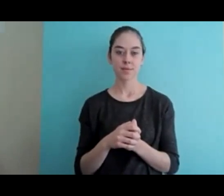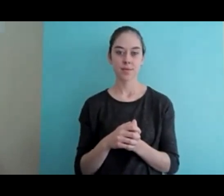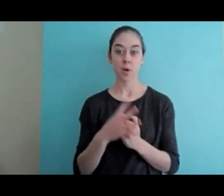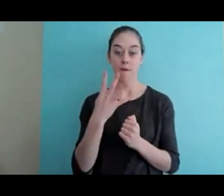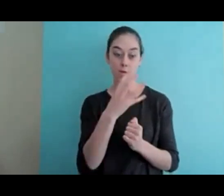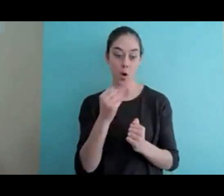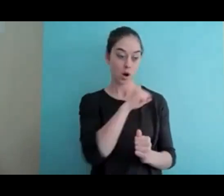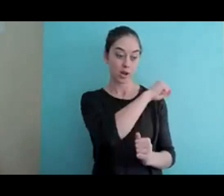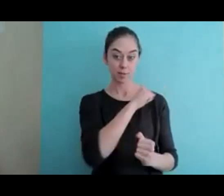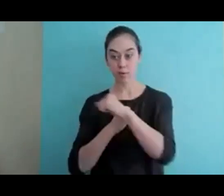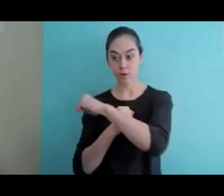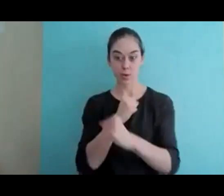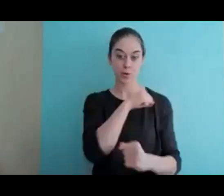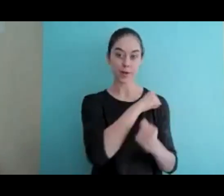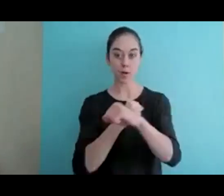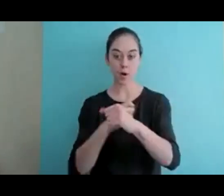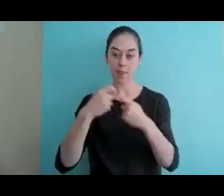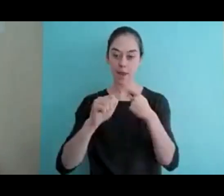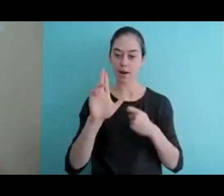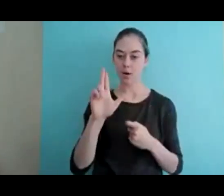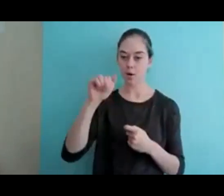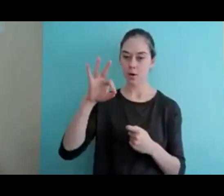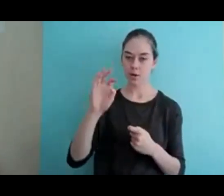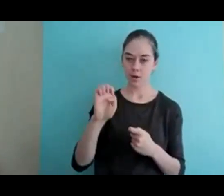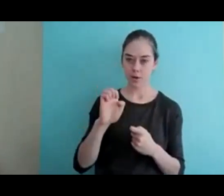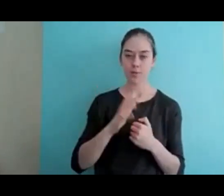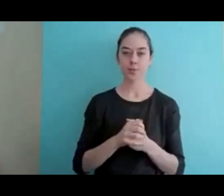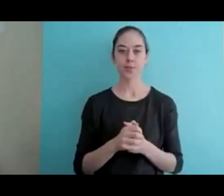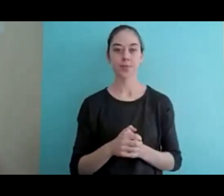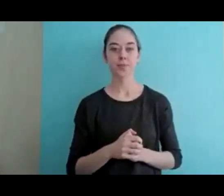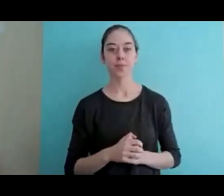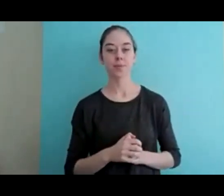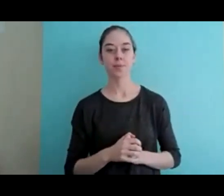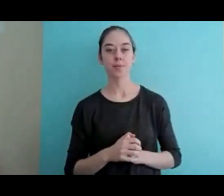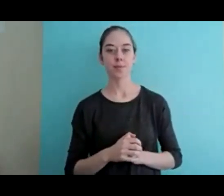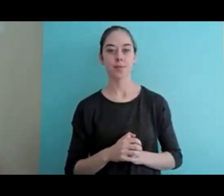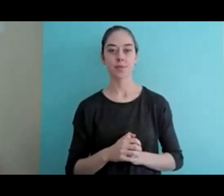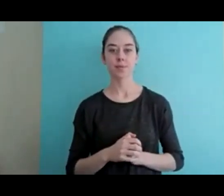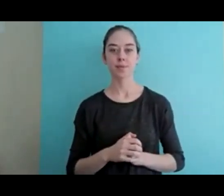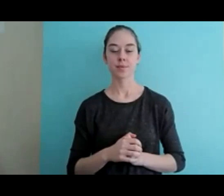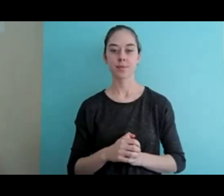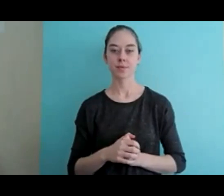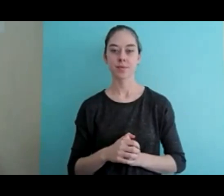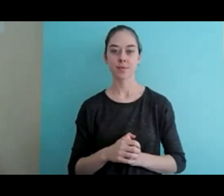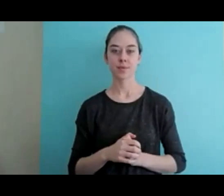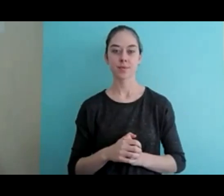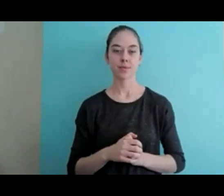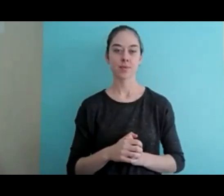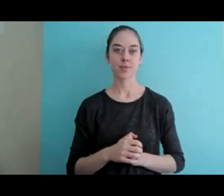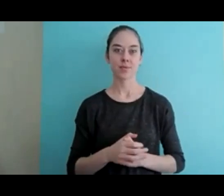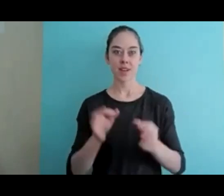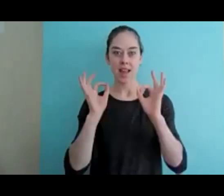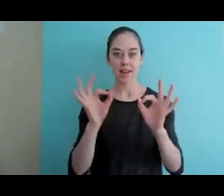lunge. One, two, three, four. Lunge, lunge.